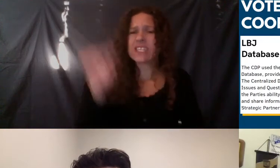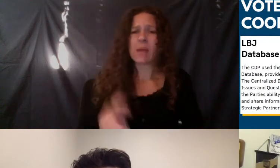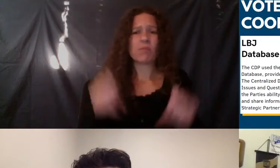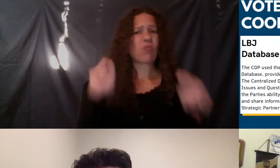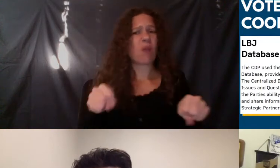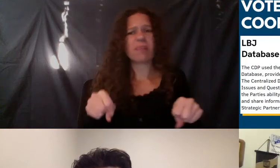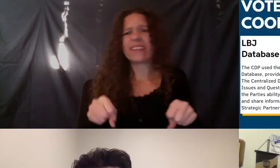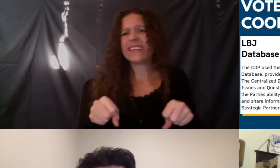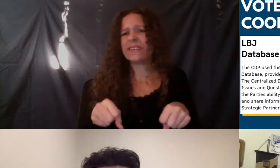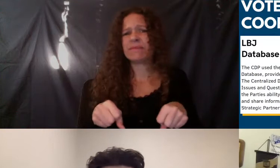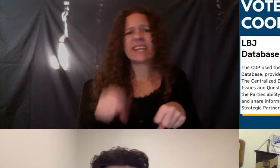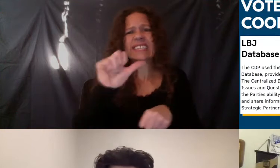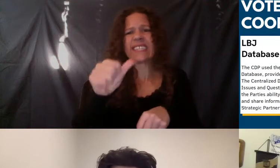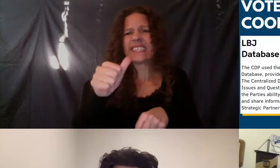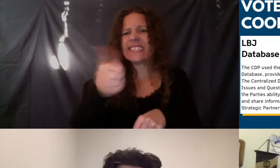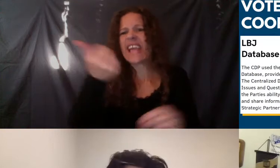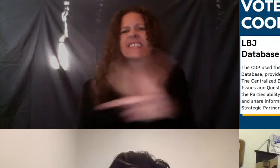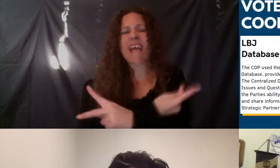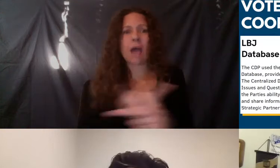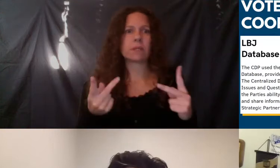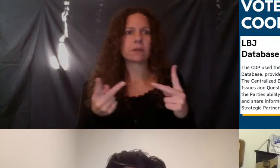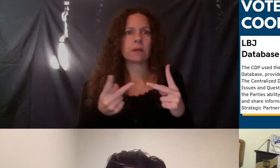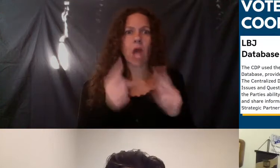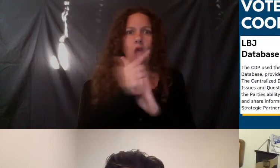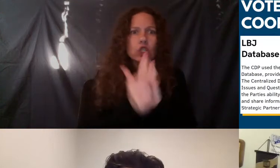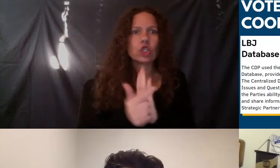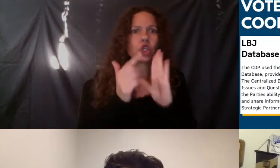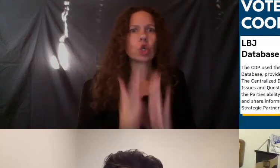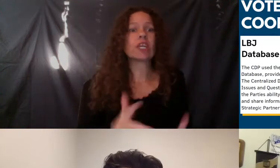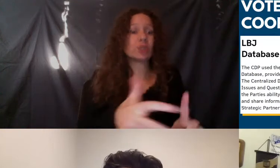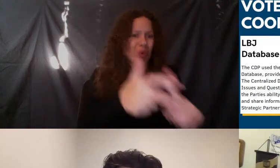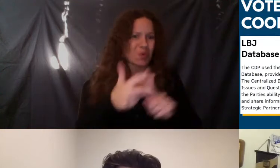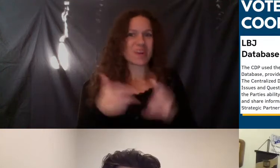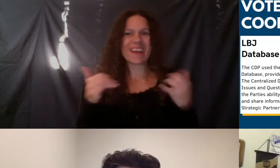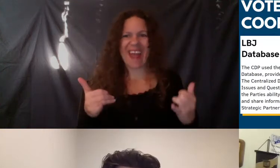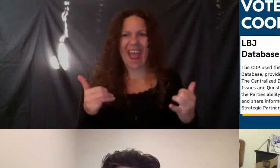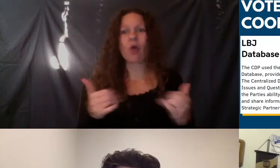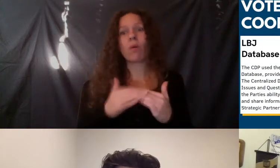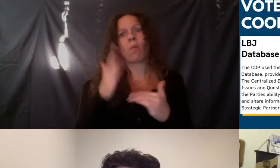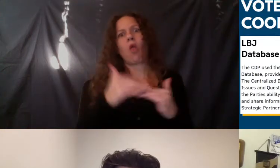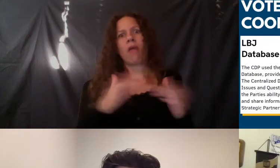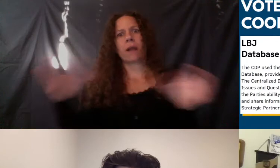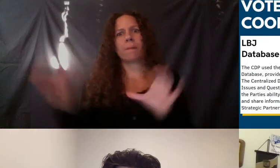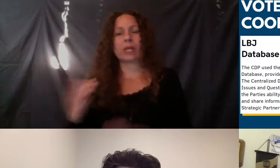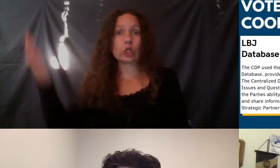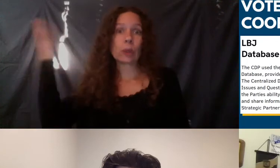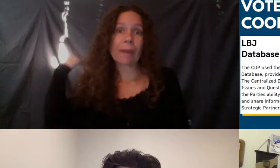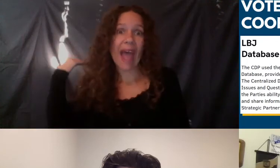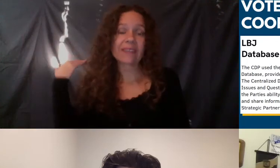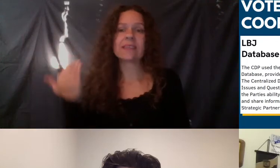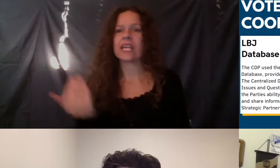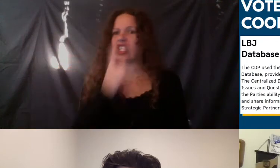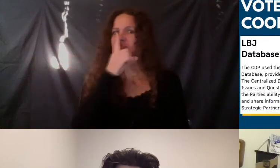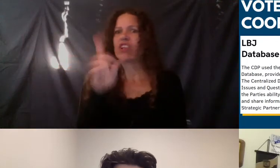times, we recruited 10 times as many attorneys as we normally do in the past, and we were just much more intense about having coverage in the